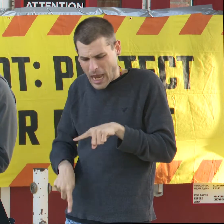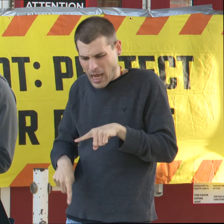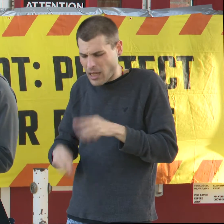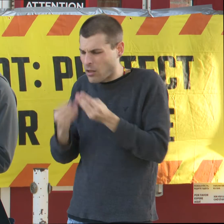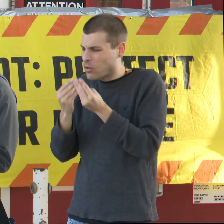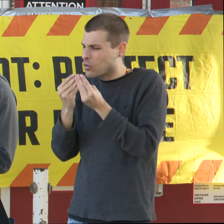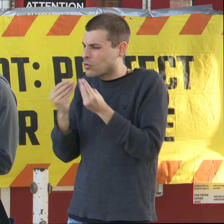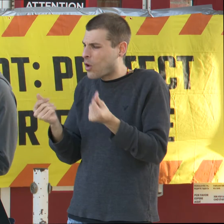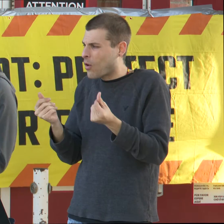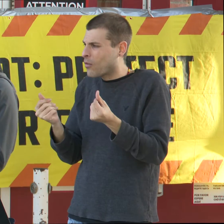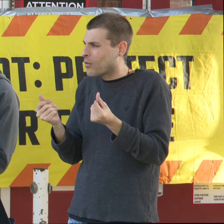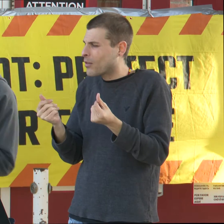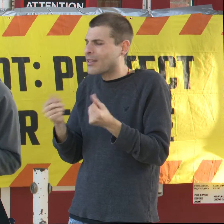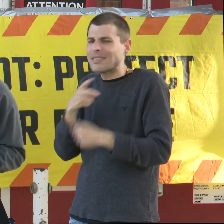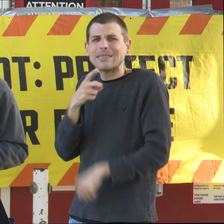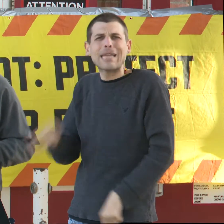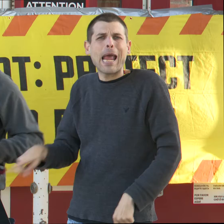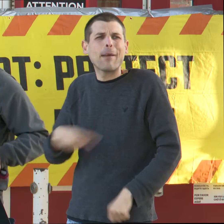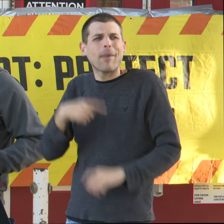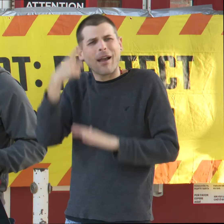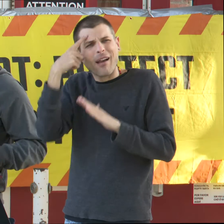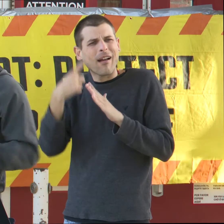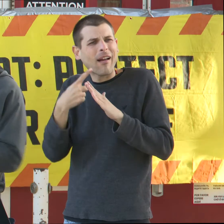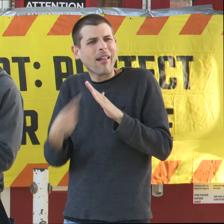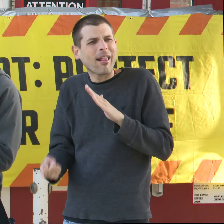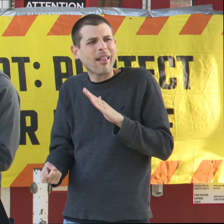solve it. Damn it, I lost my line. All right.